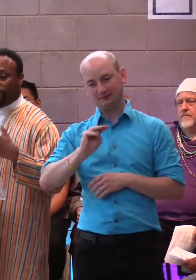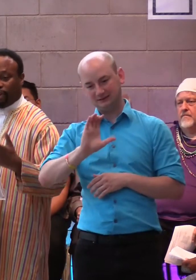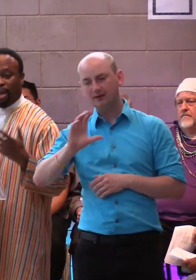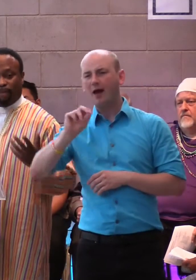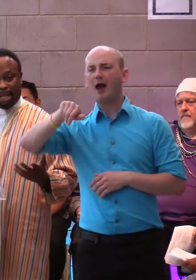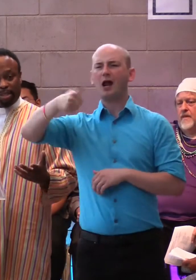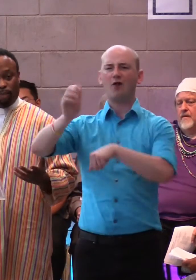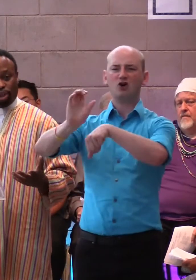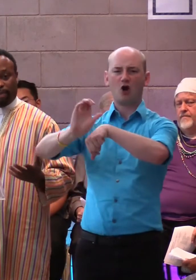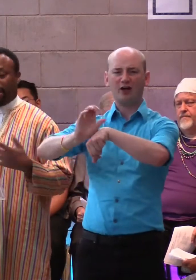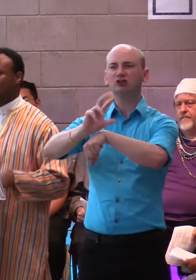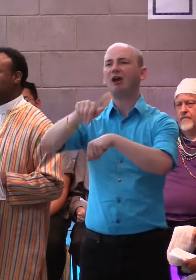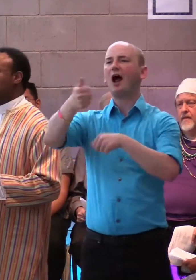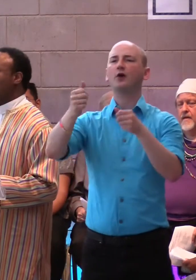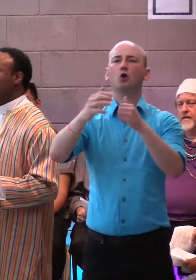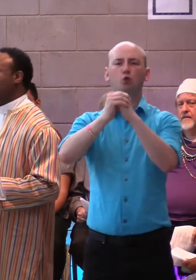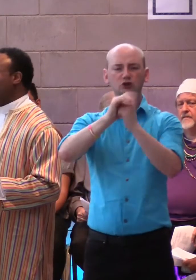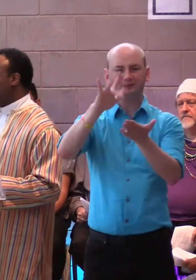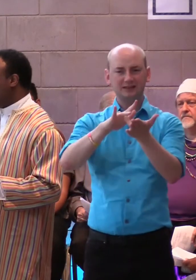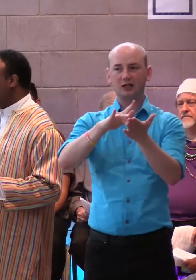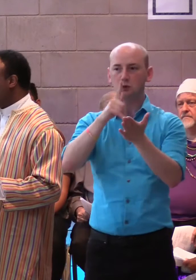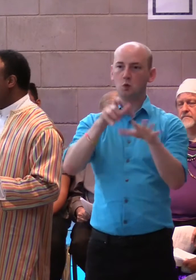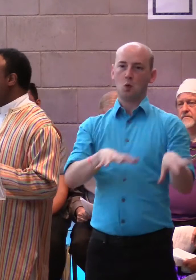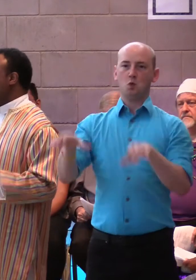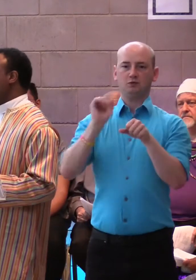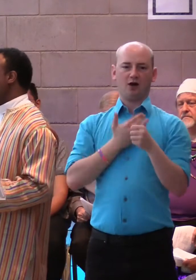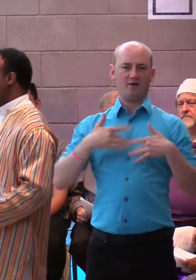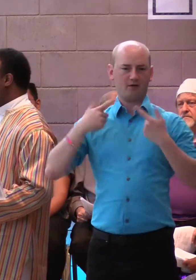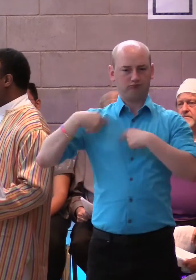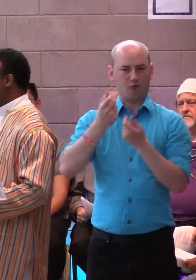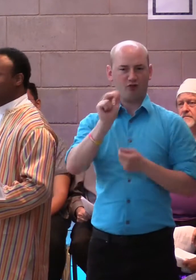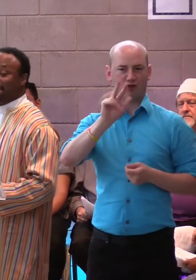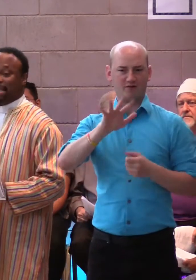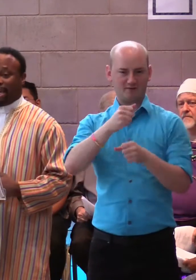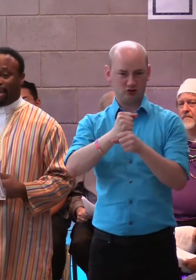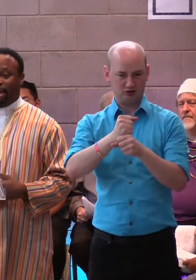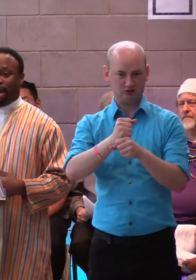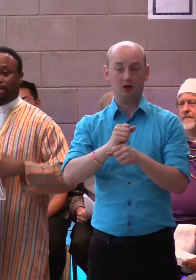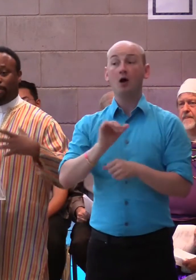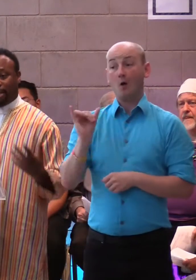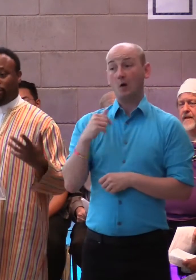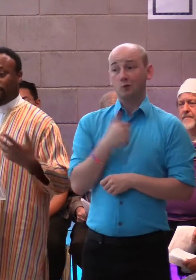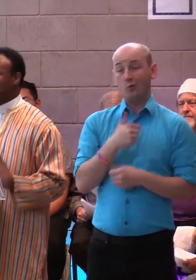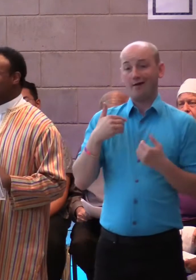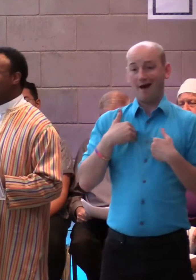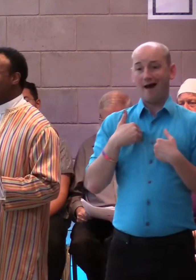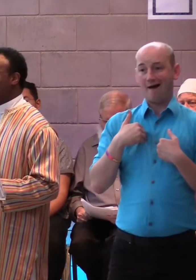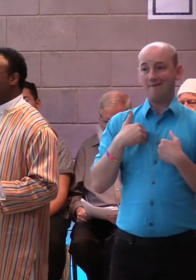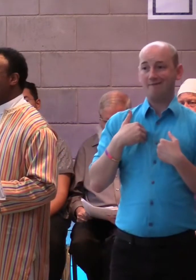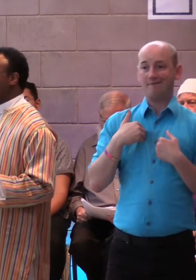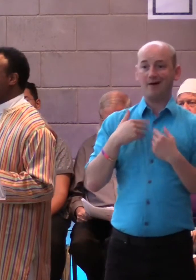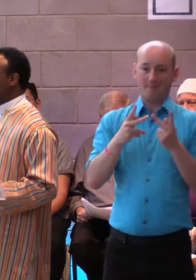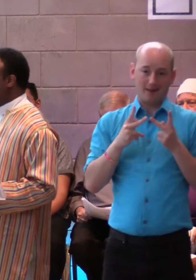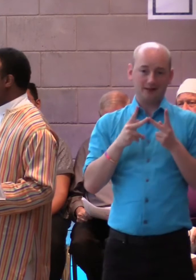and other places of worship that have hosted us over the 35 years. We also have a home in DC, sponsored through the district